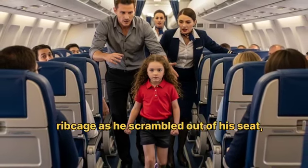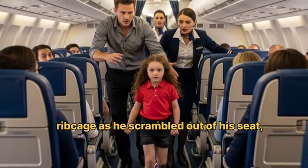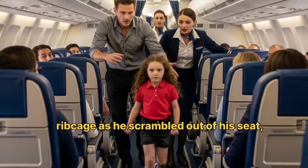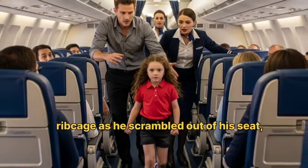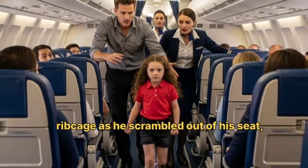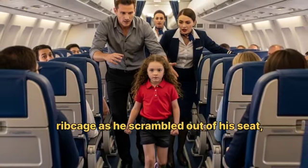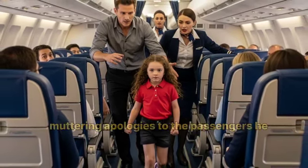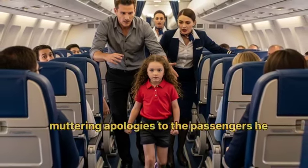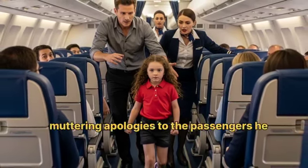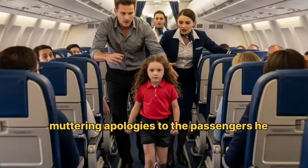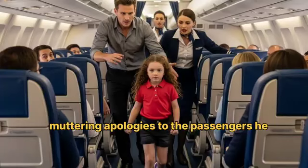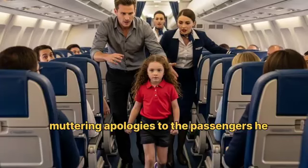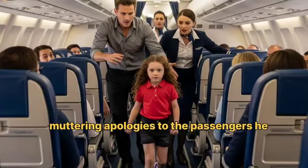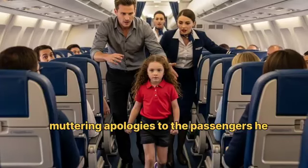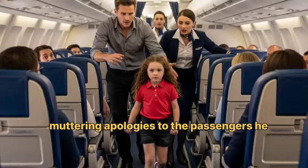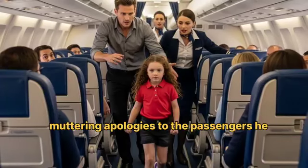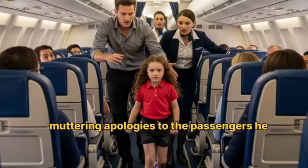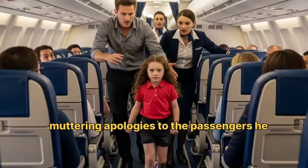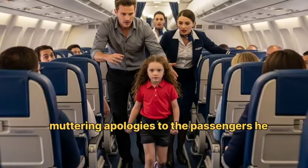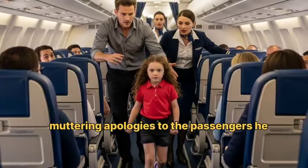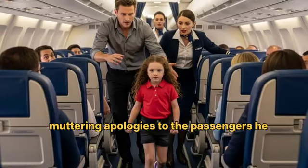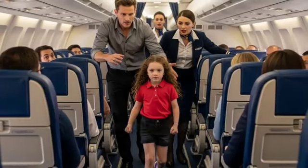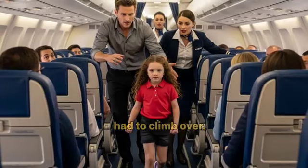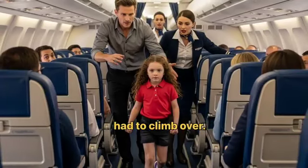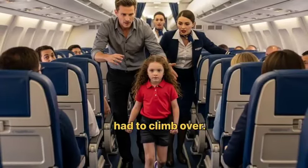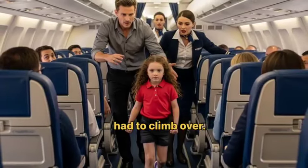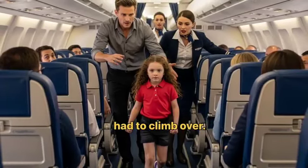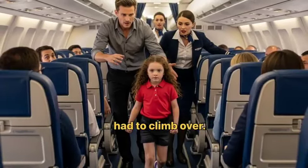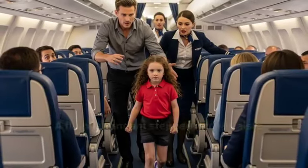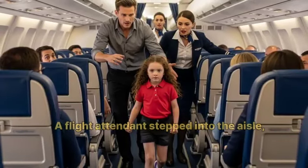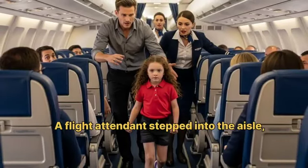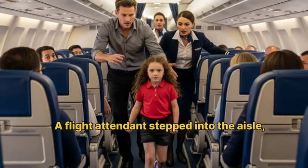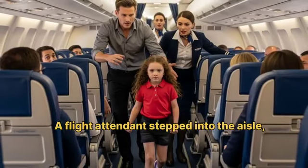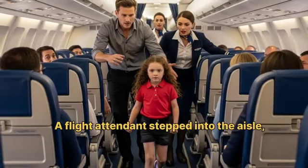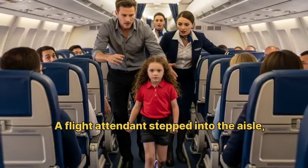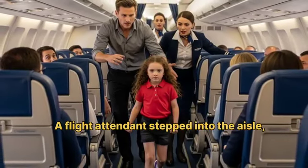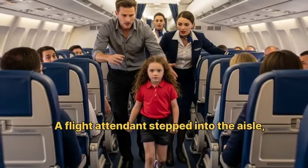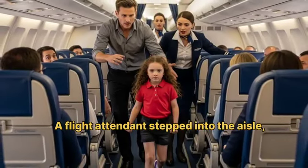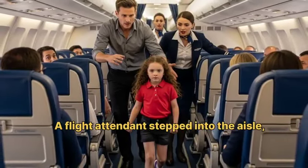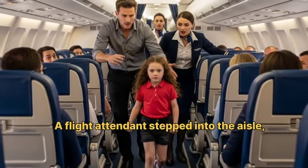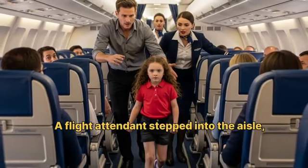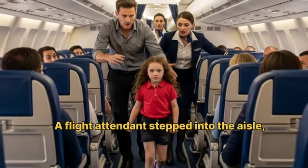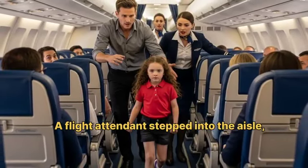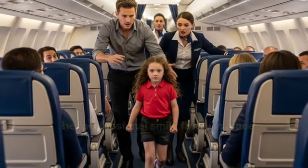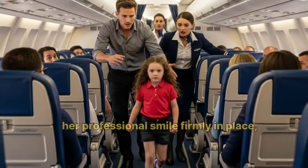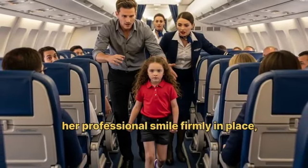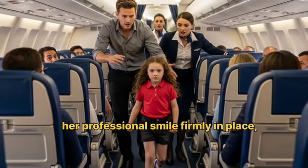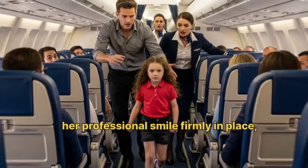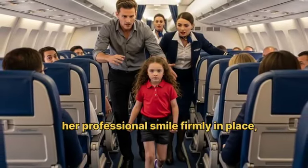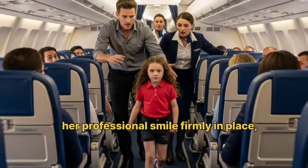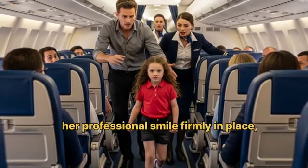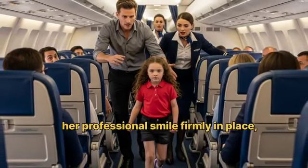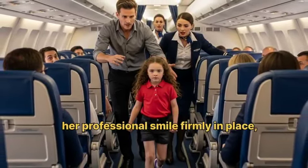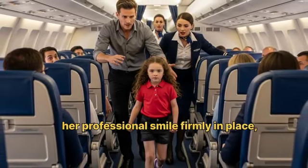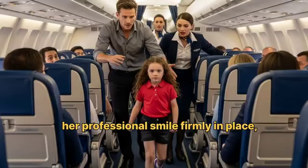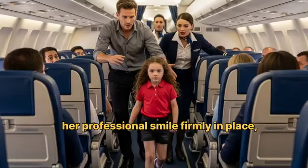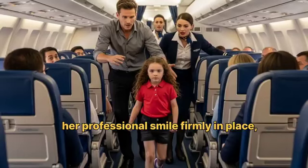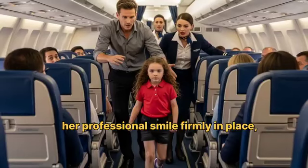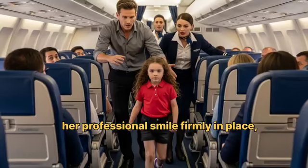out of his seat, muttering apologies to the passengers he had to climb over. A flight attendant stepped into the aisle, her professional smile firmly in